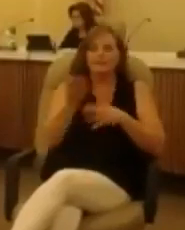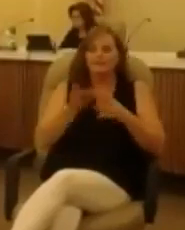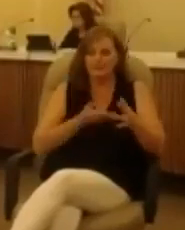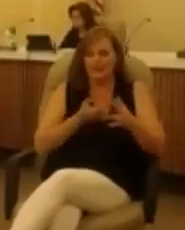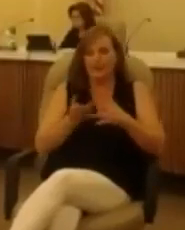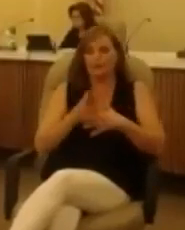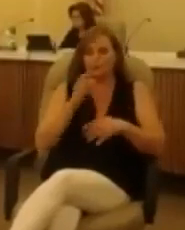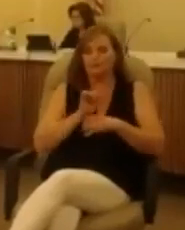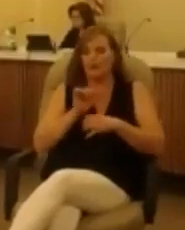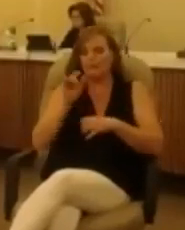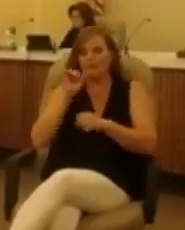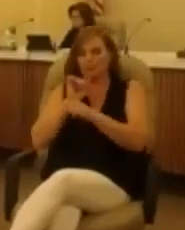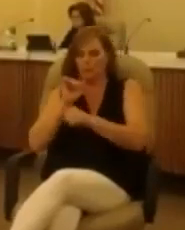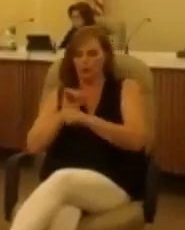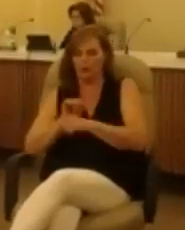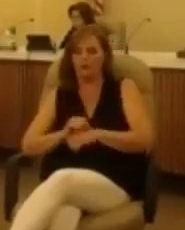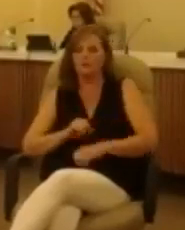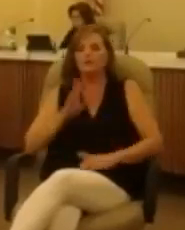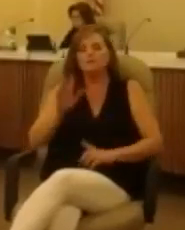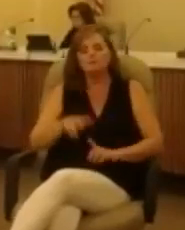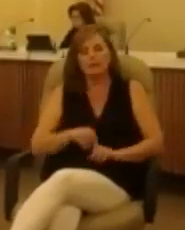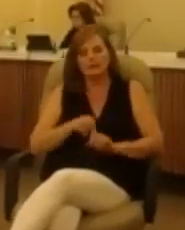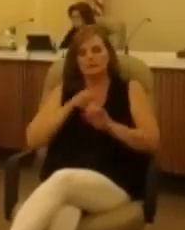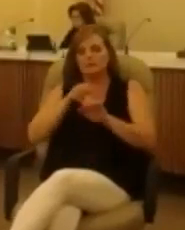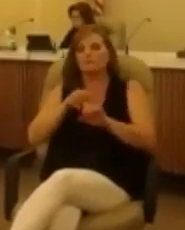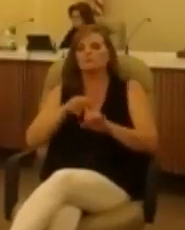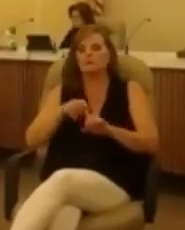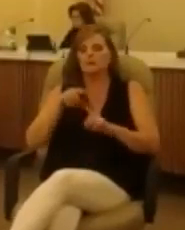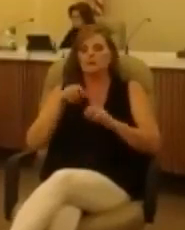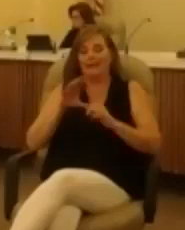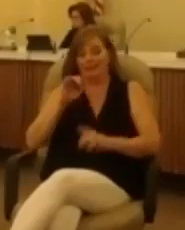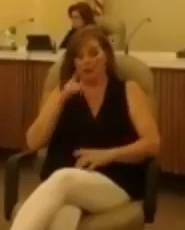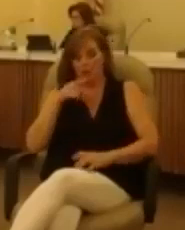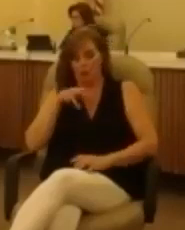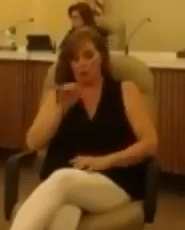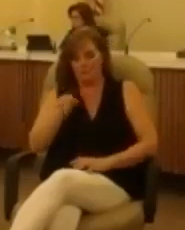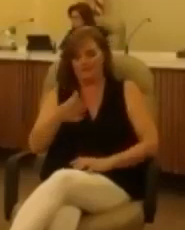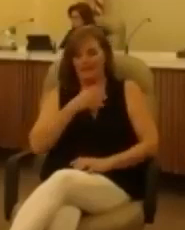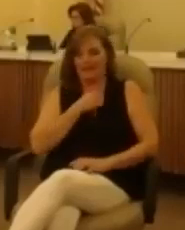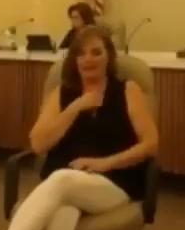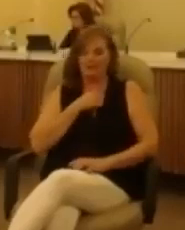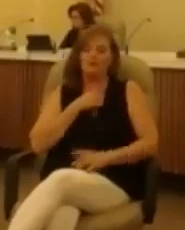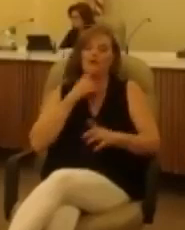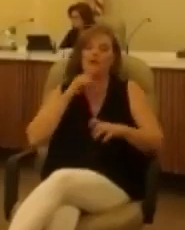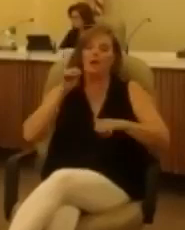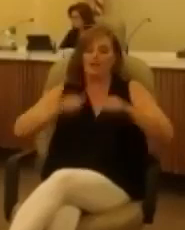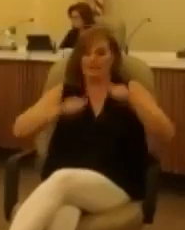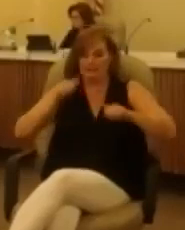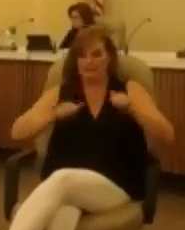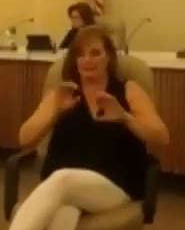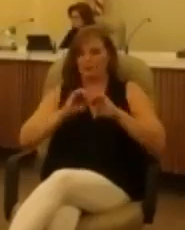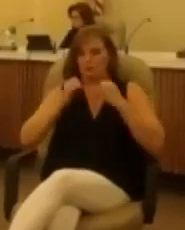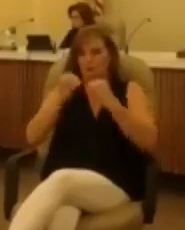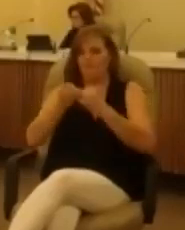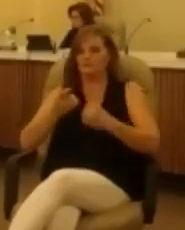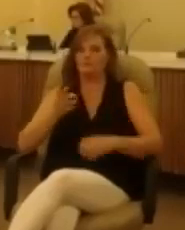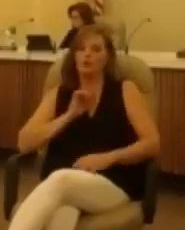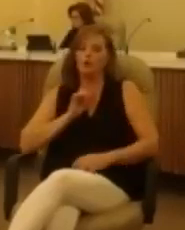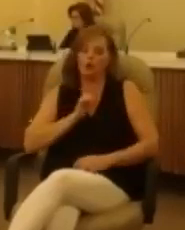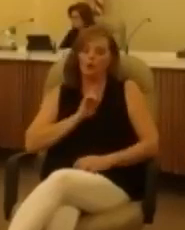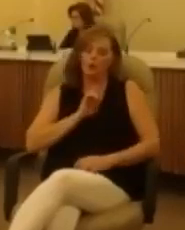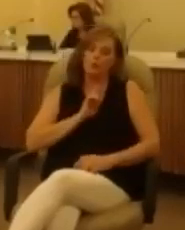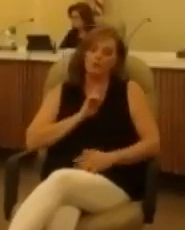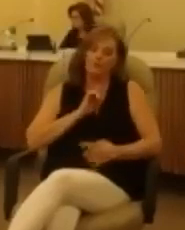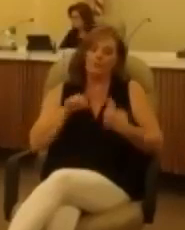that workload, especially in the clerk's and assessor's office, where we're going to want to have, when we get to